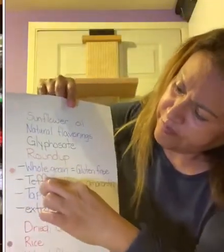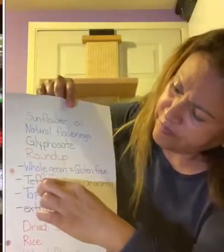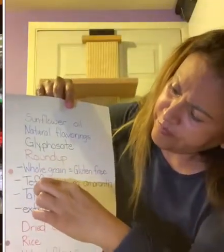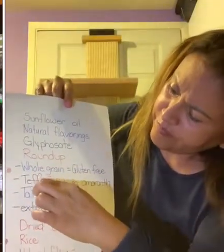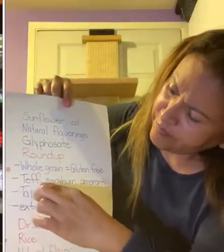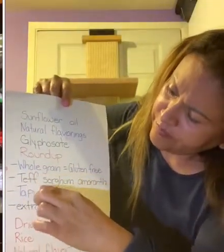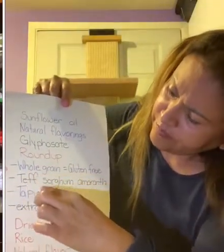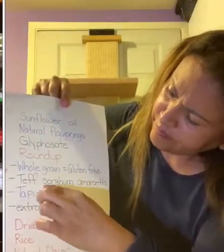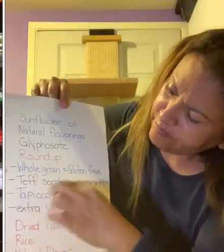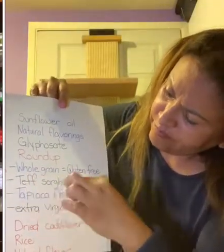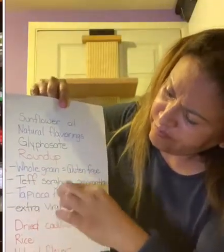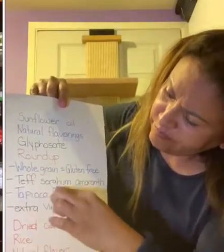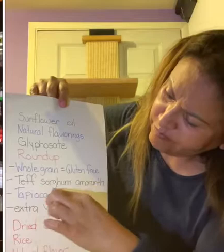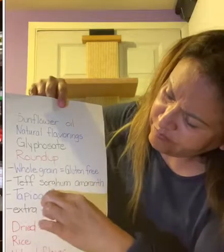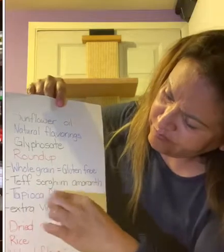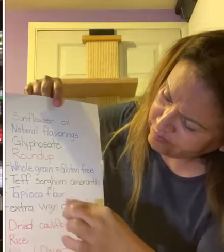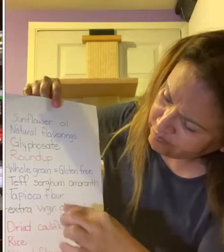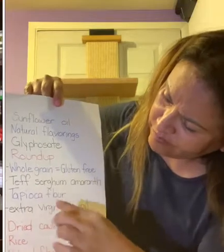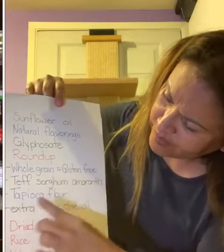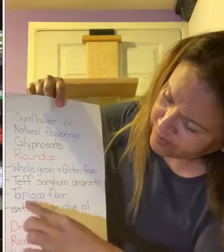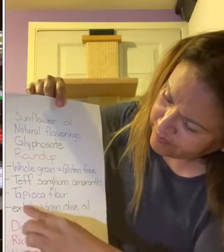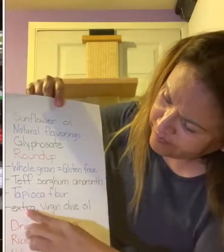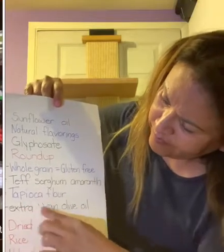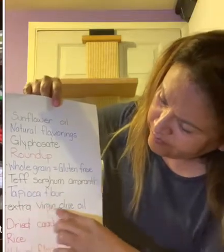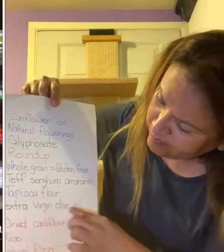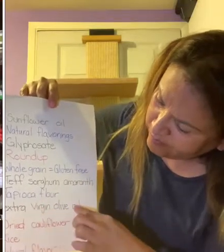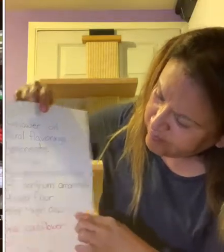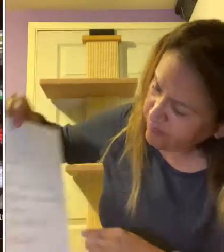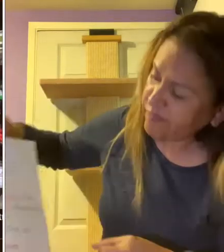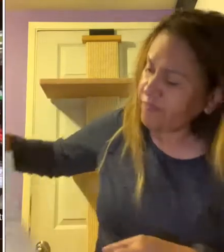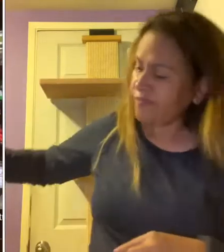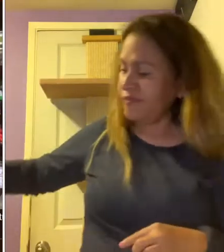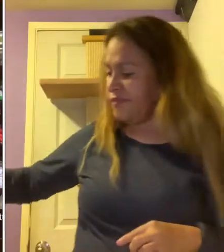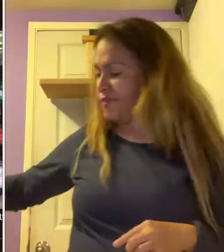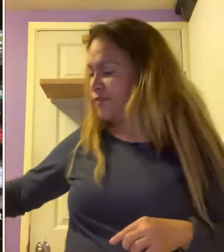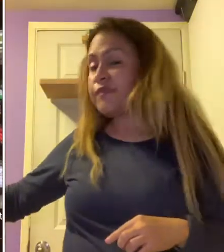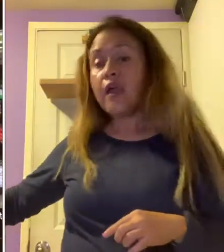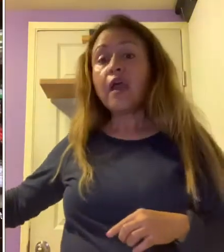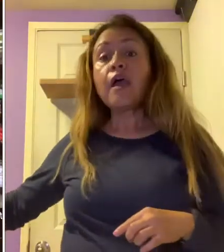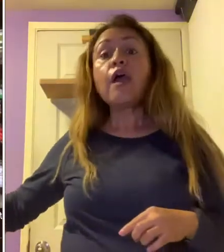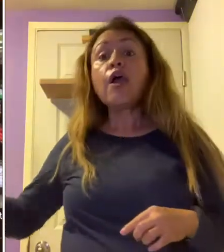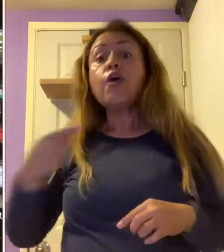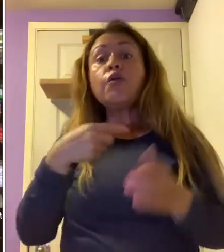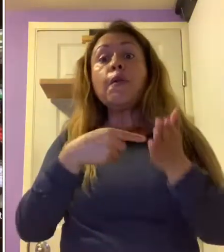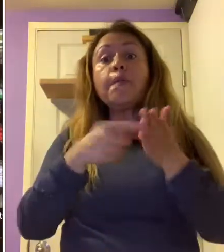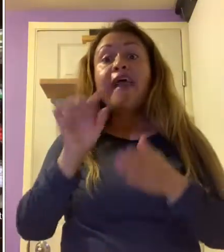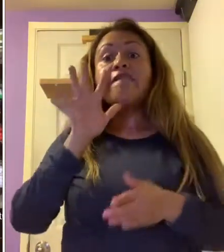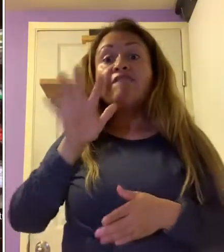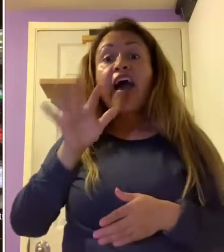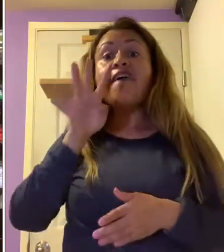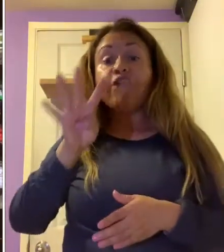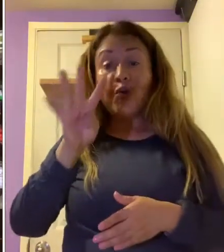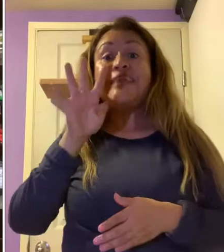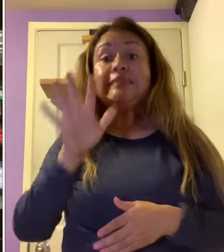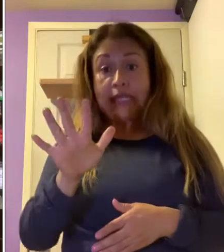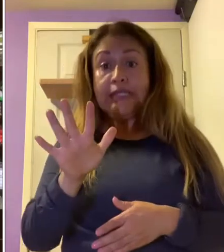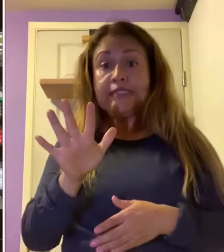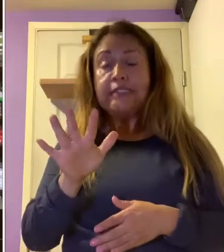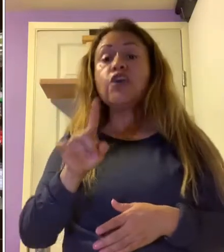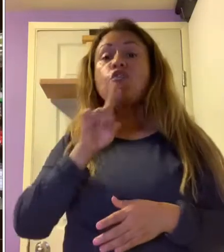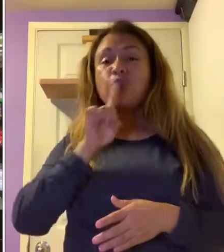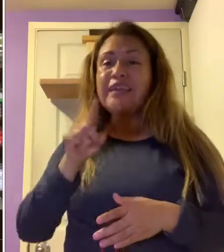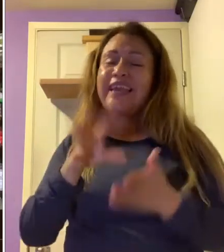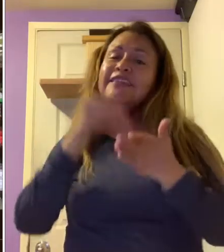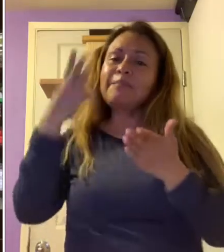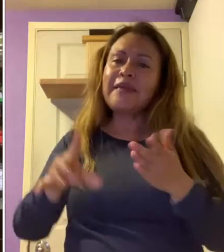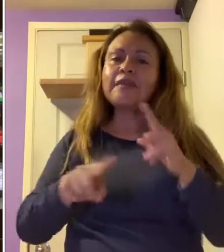virgin olive oil. I've never seen another bread made with extra virgin olive oil. It is $5.46 a loaf. It is cheaper than Whole Foods, but that